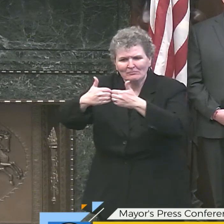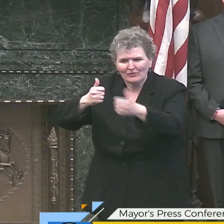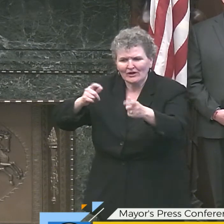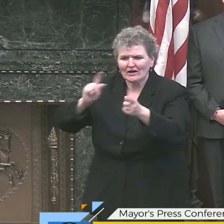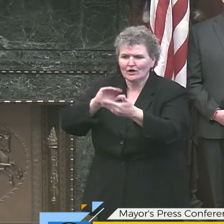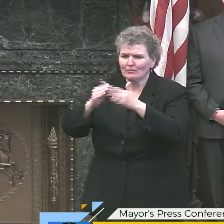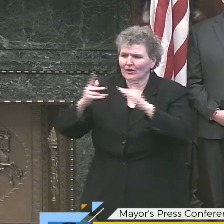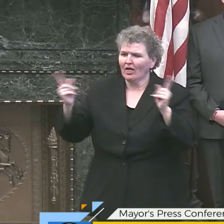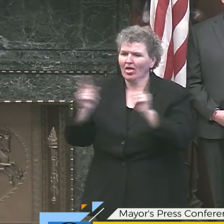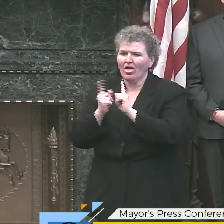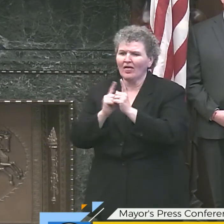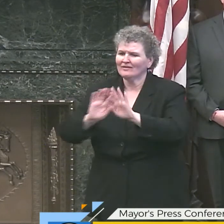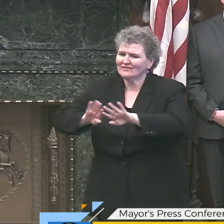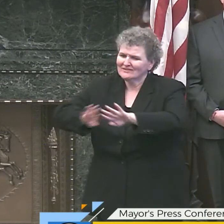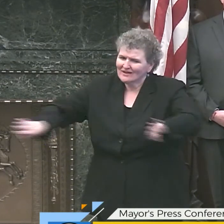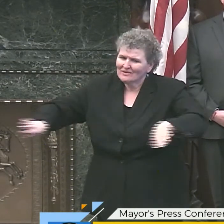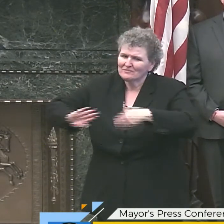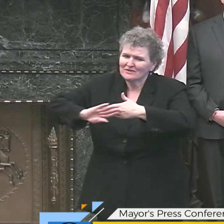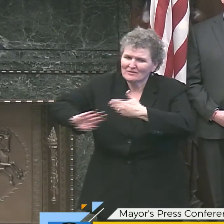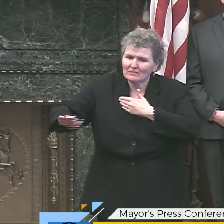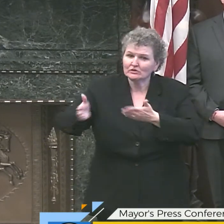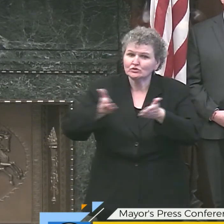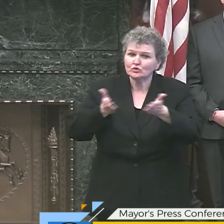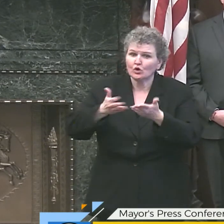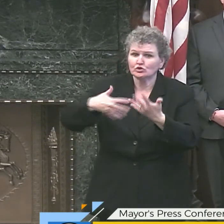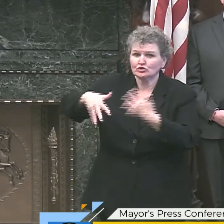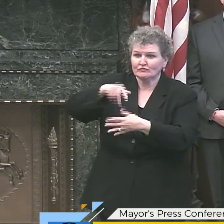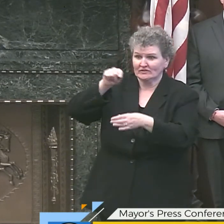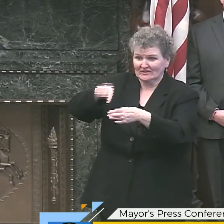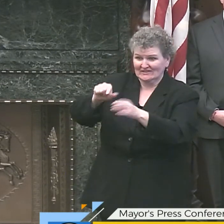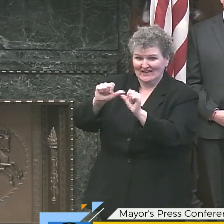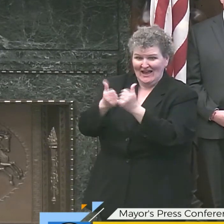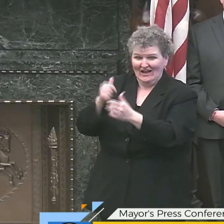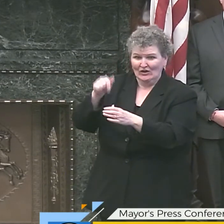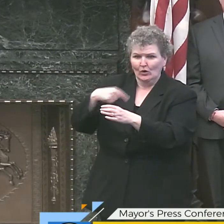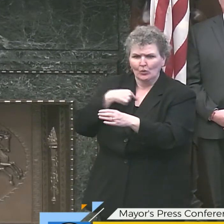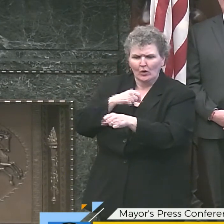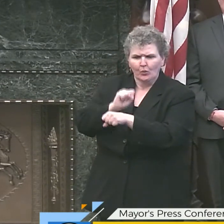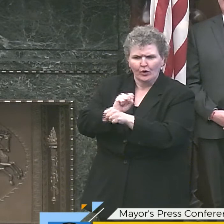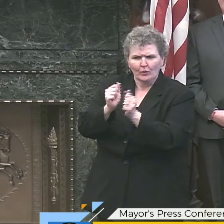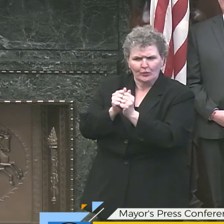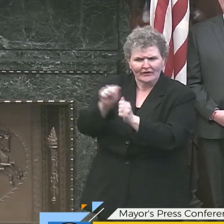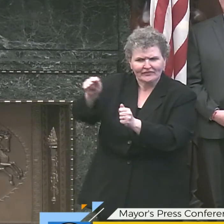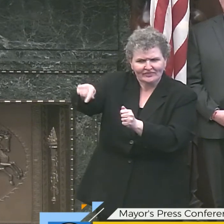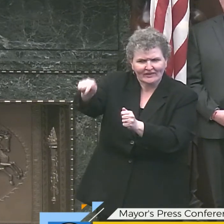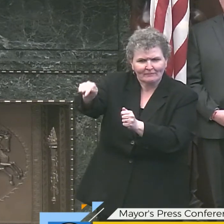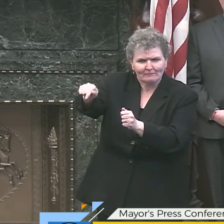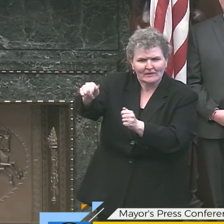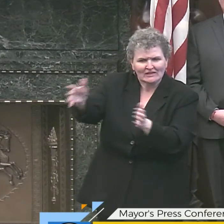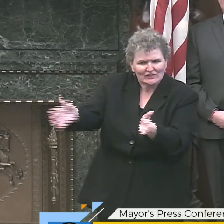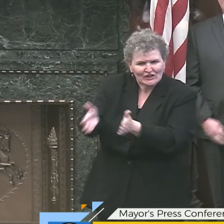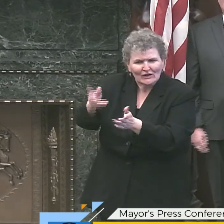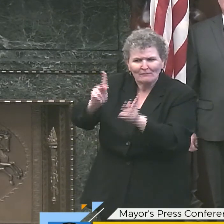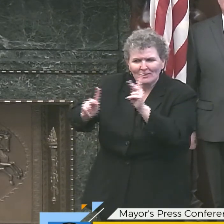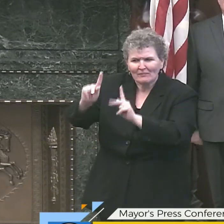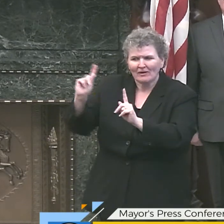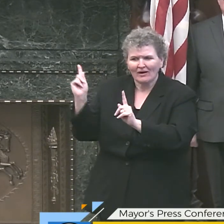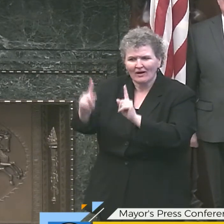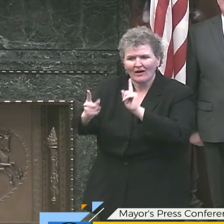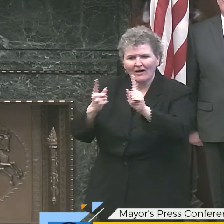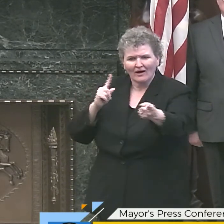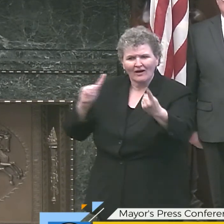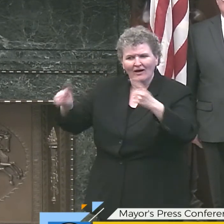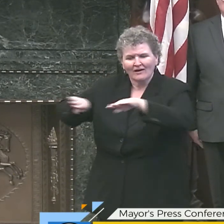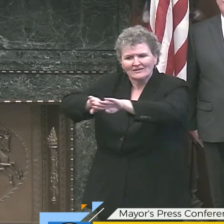our social service providers to encourage social distancing in that community as well. What has worked in